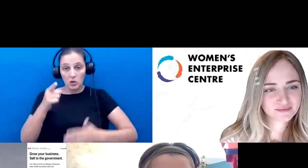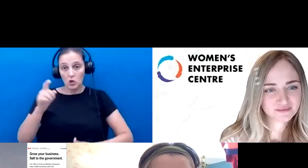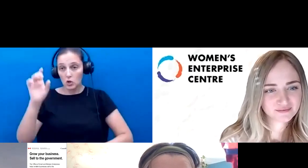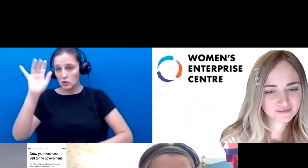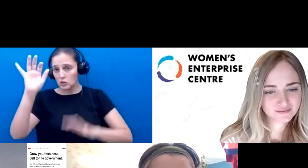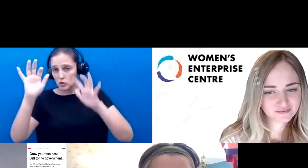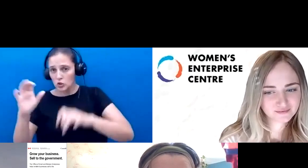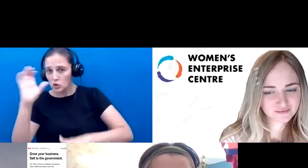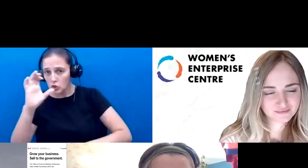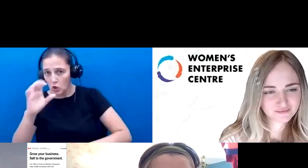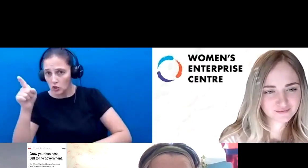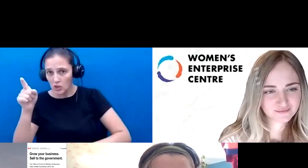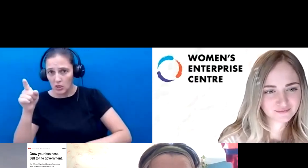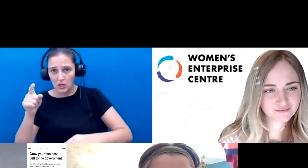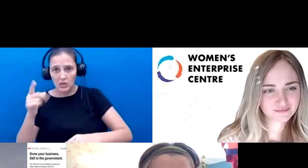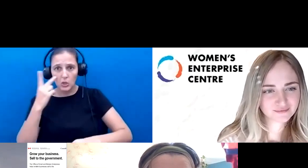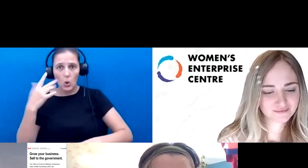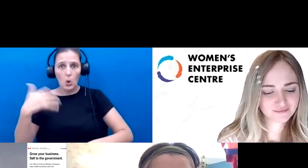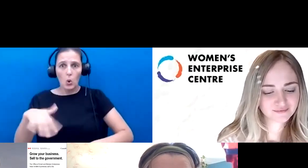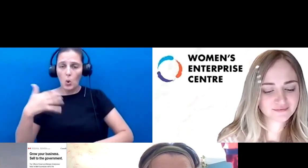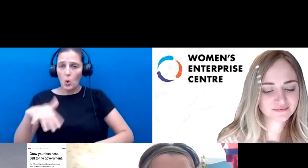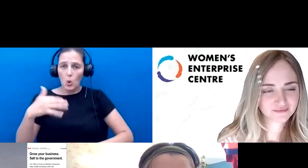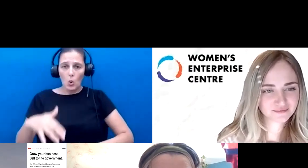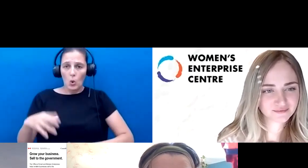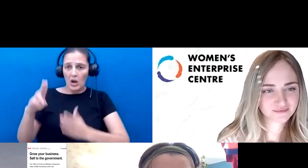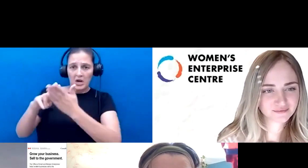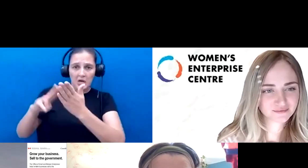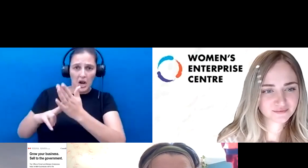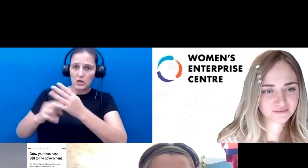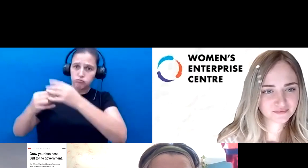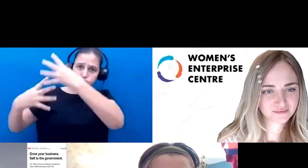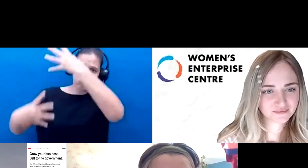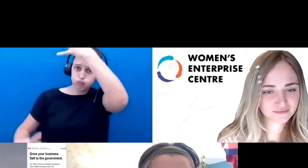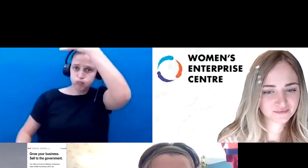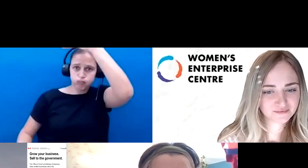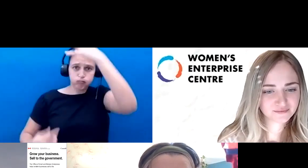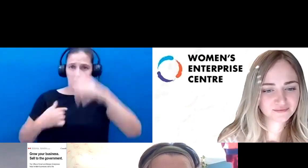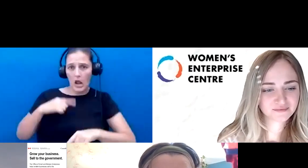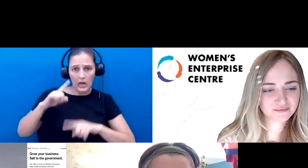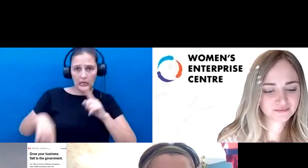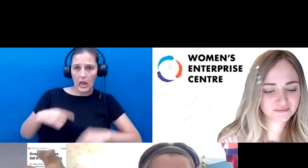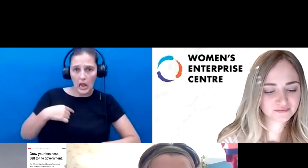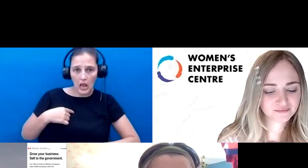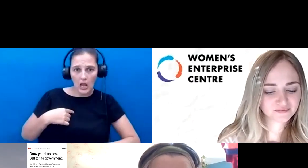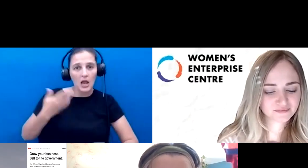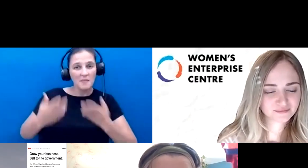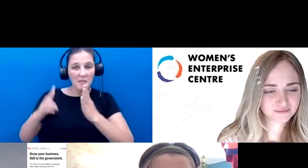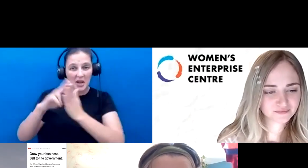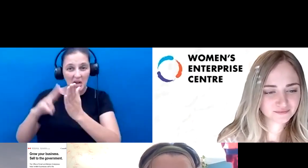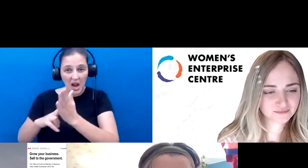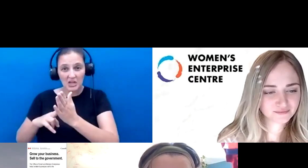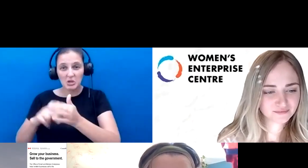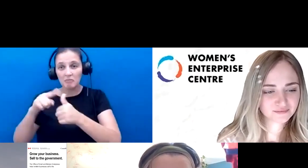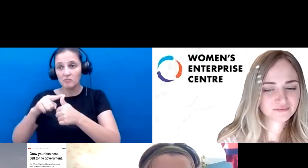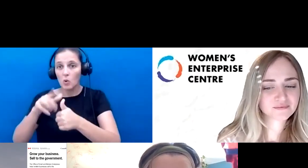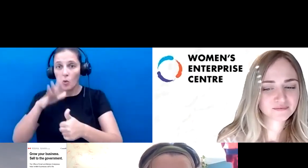it's huge. It's scoped way beyond what you can deliver. Maybe women's flight suit is just one component of a huge contract